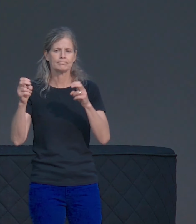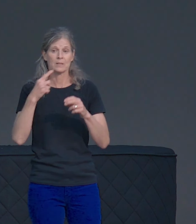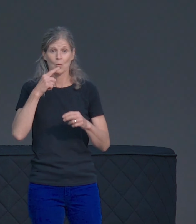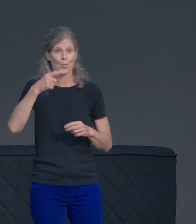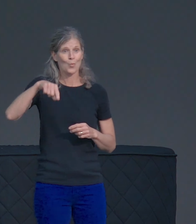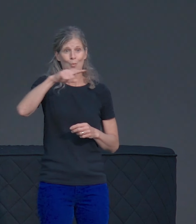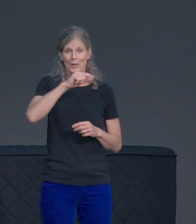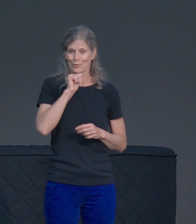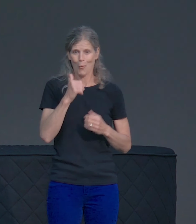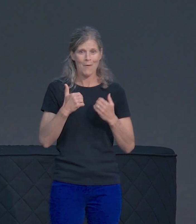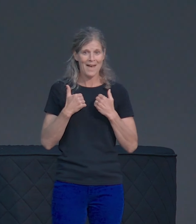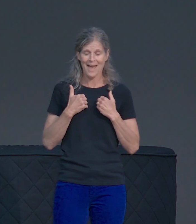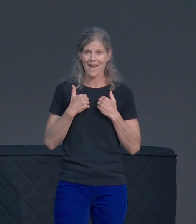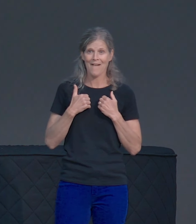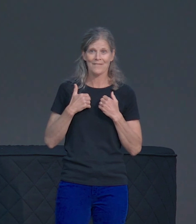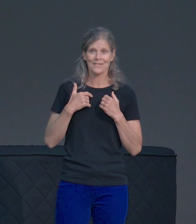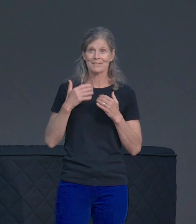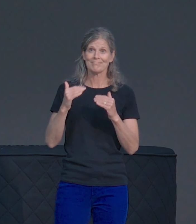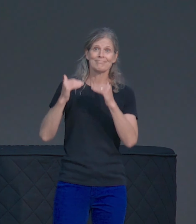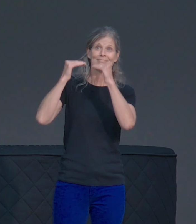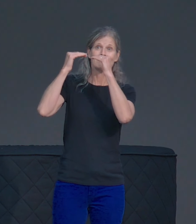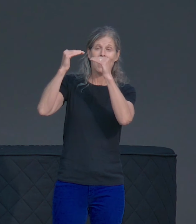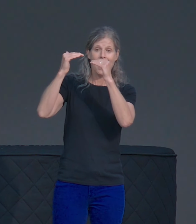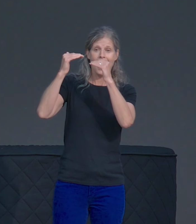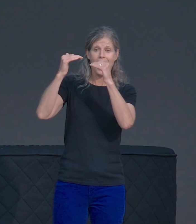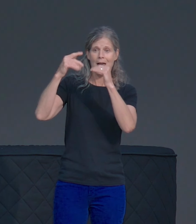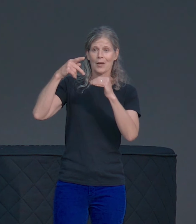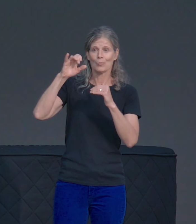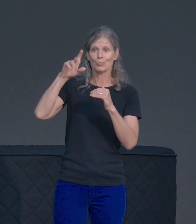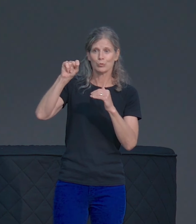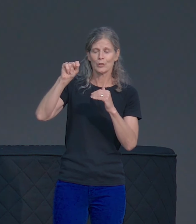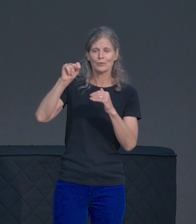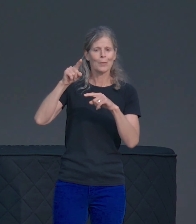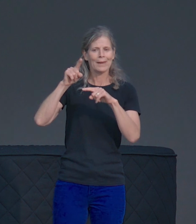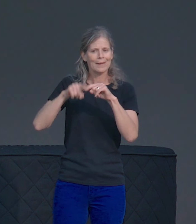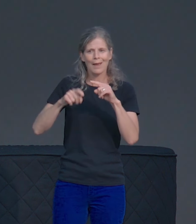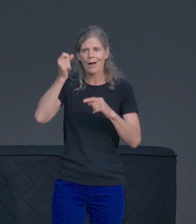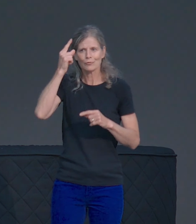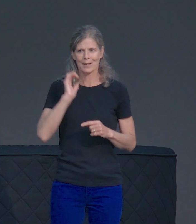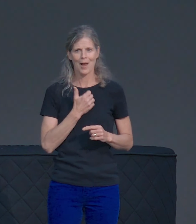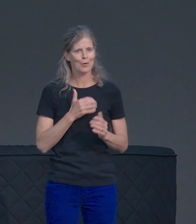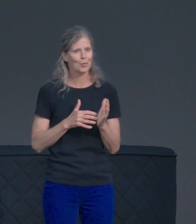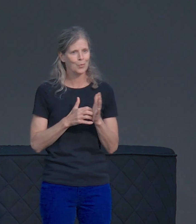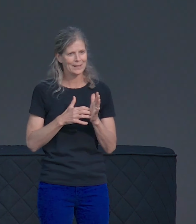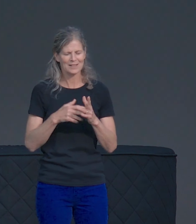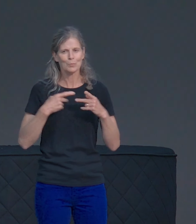do not have a high priest who is unable to sympathize with our weakness, but